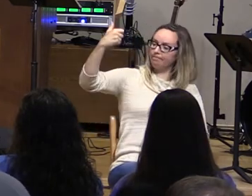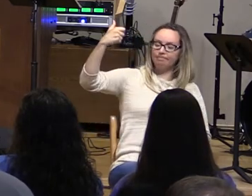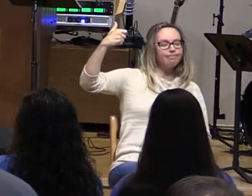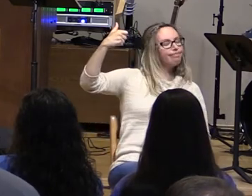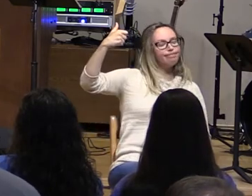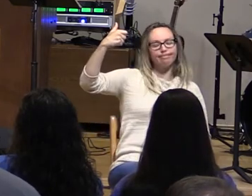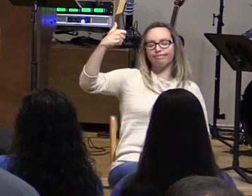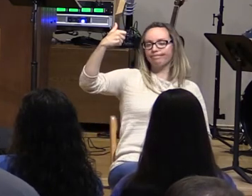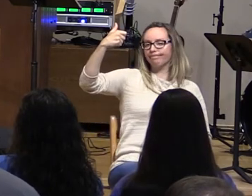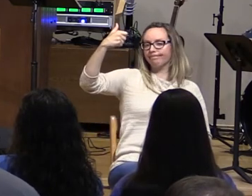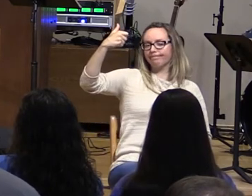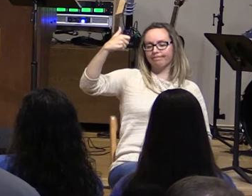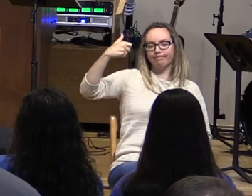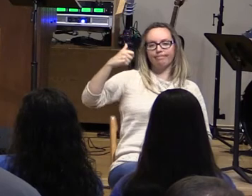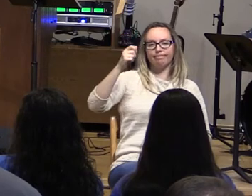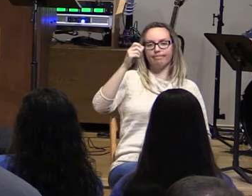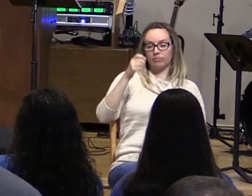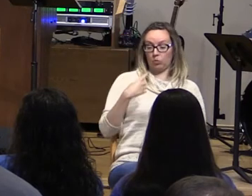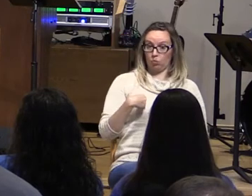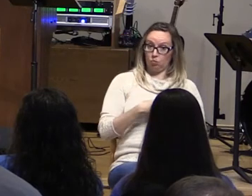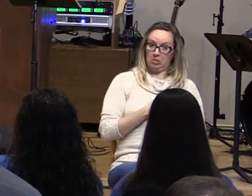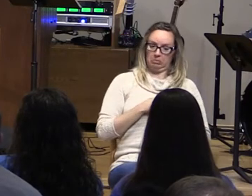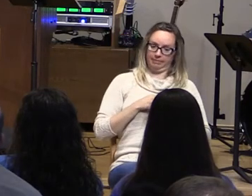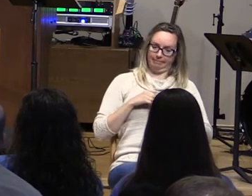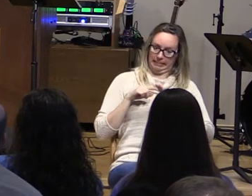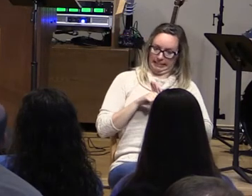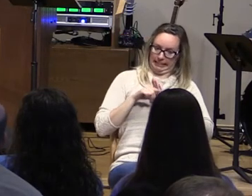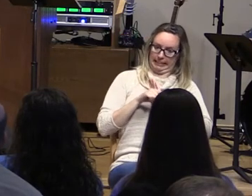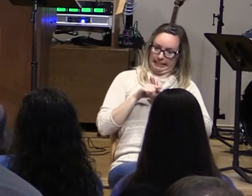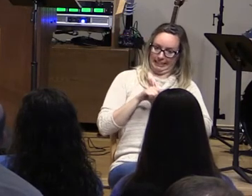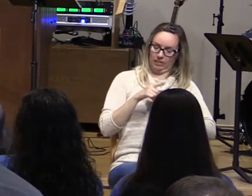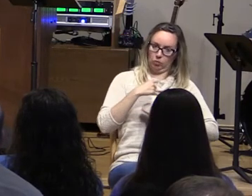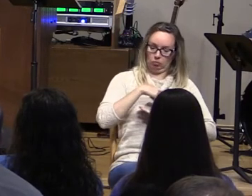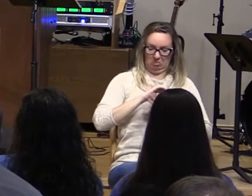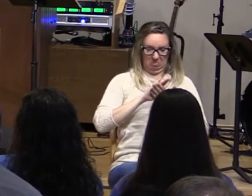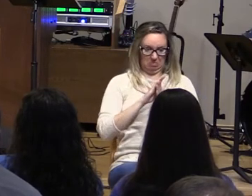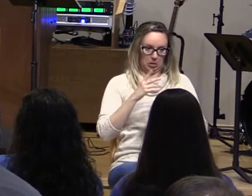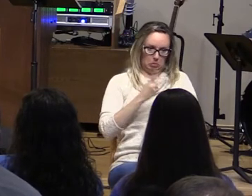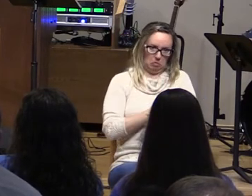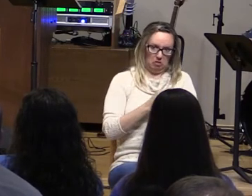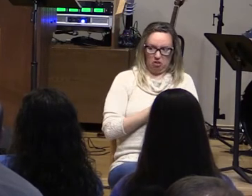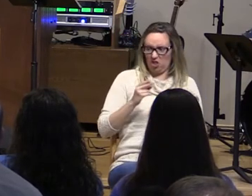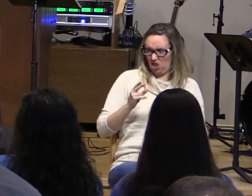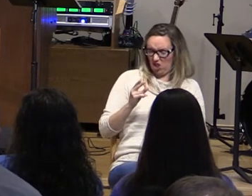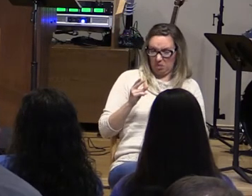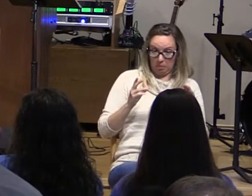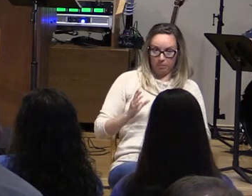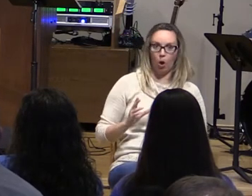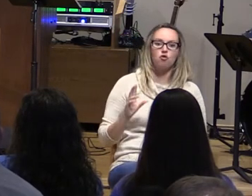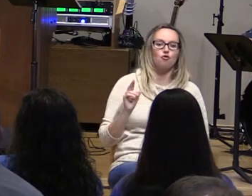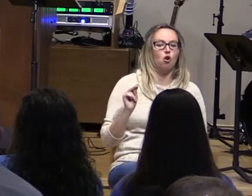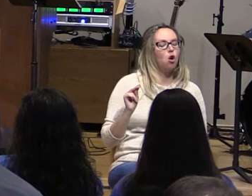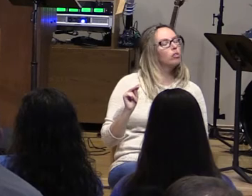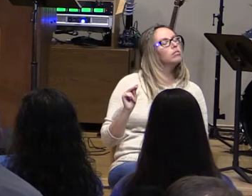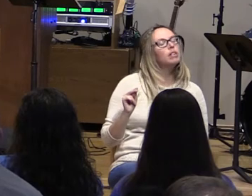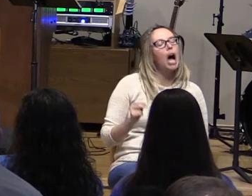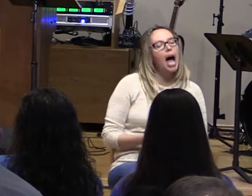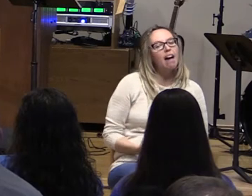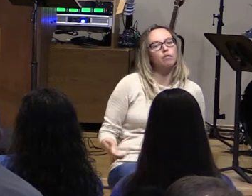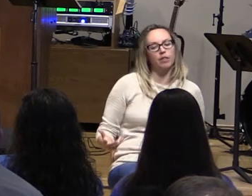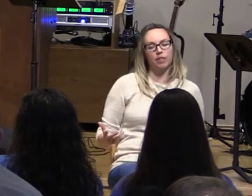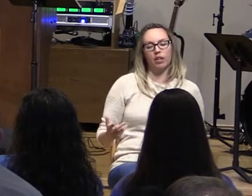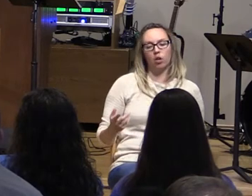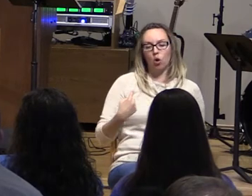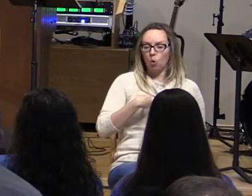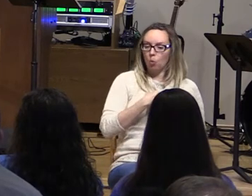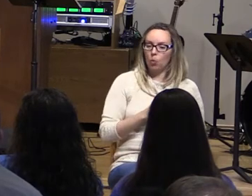we're being killed all day long, and we are regarded as sheep to be slaughtered. No. In all things, we are